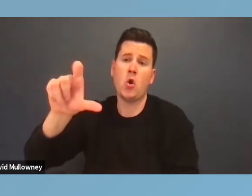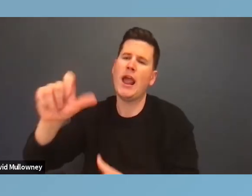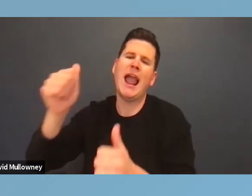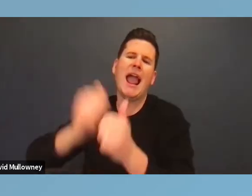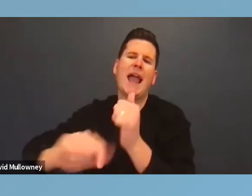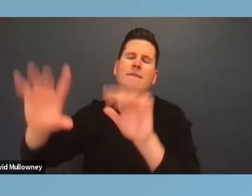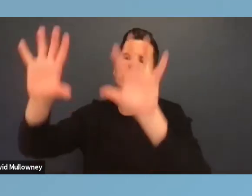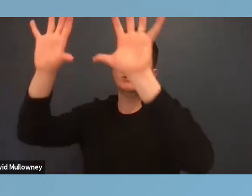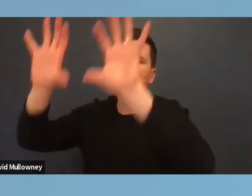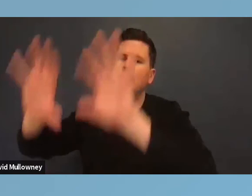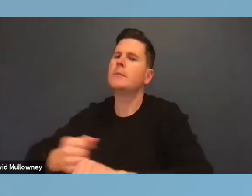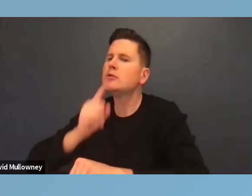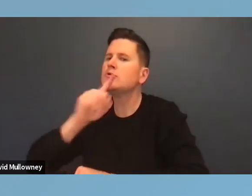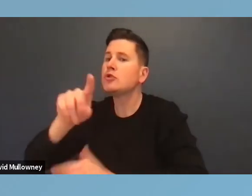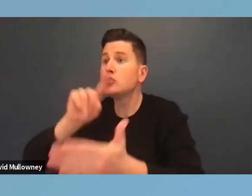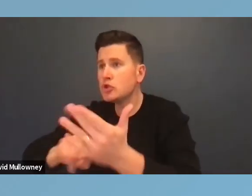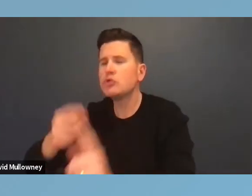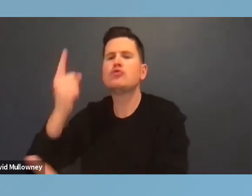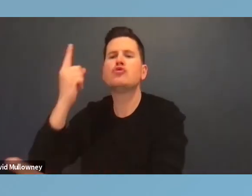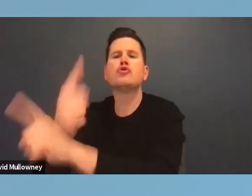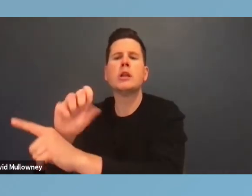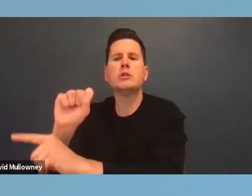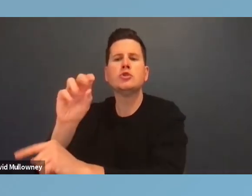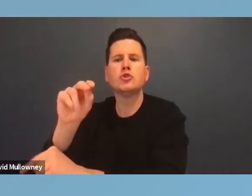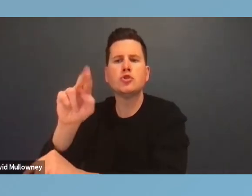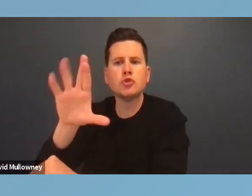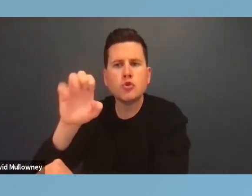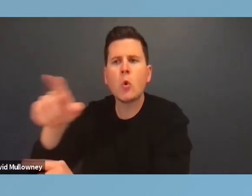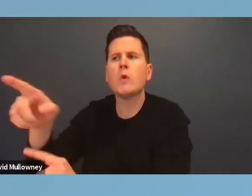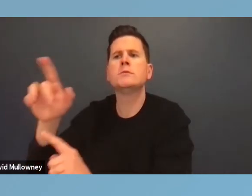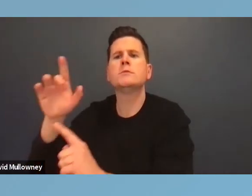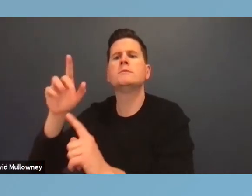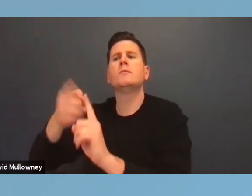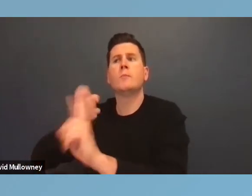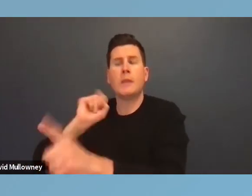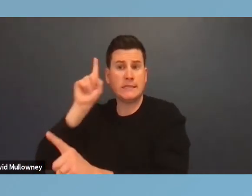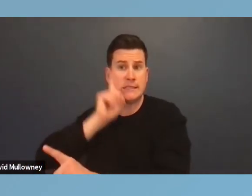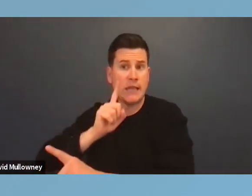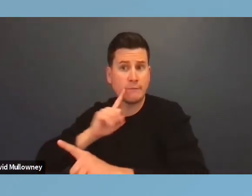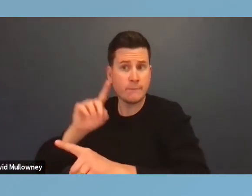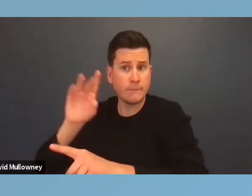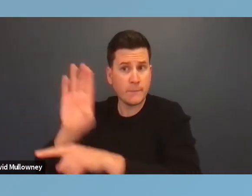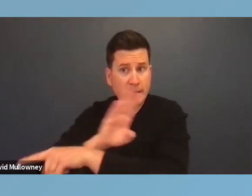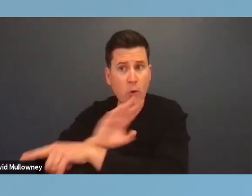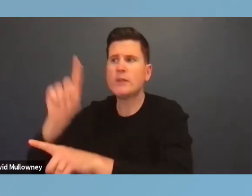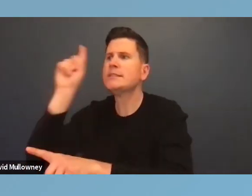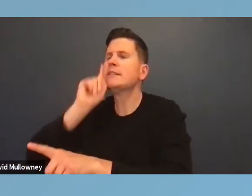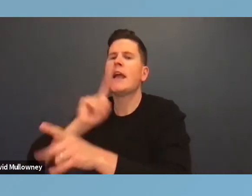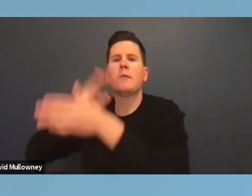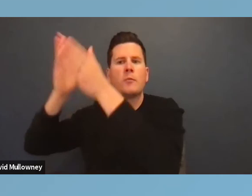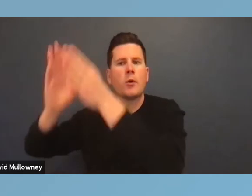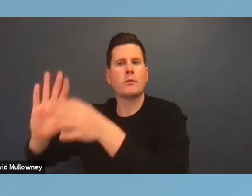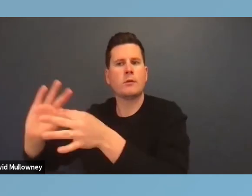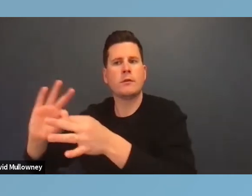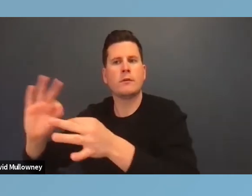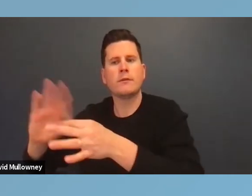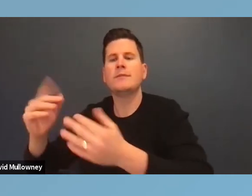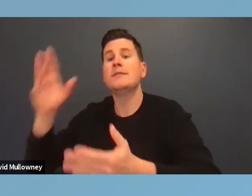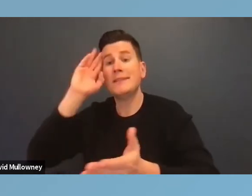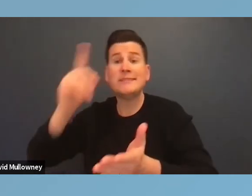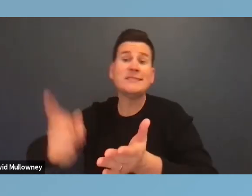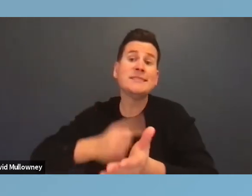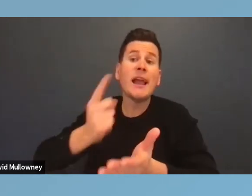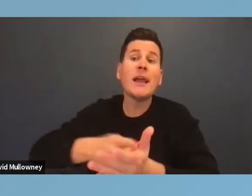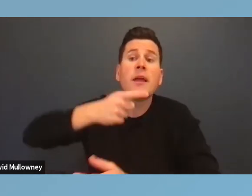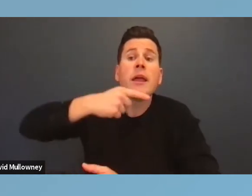or Google. I'm sure you can find information about deaf businesses and